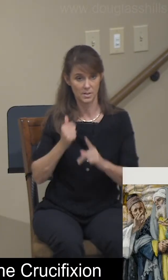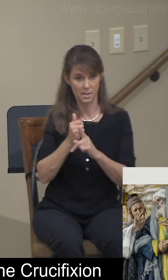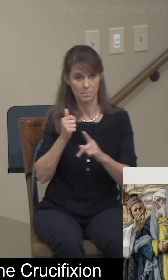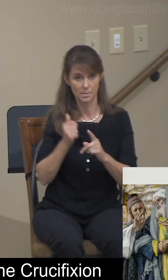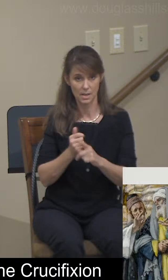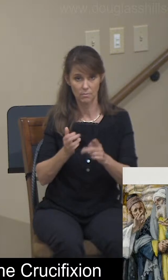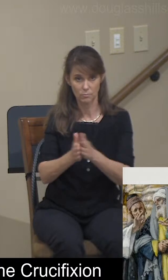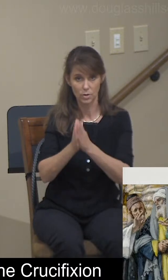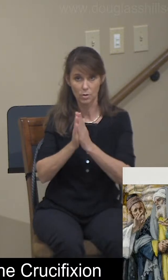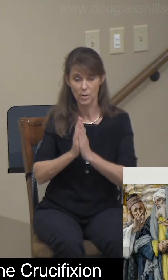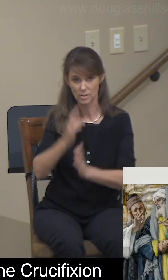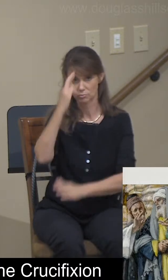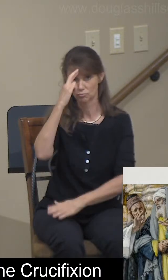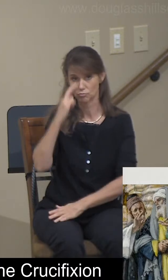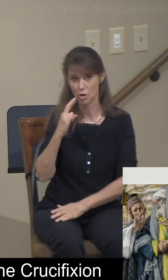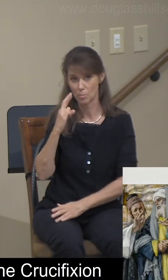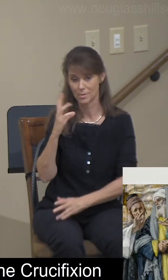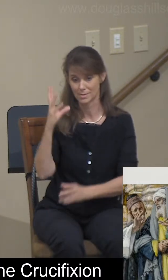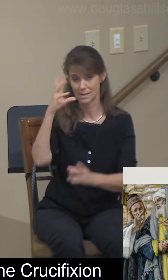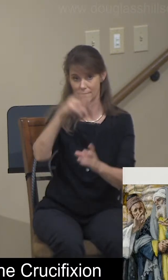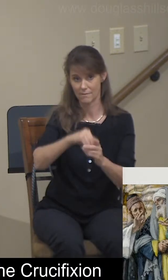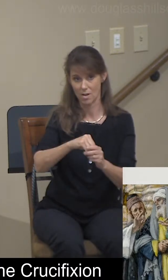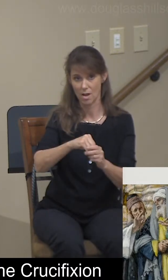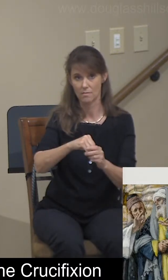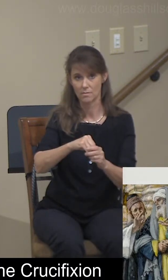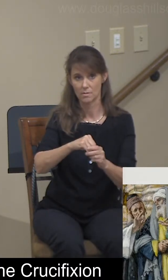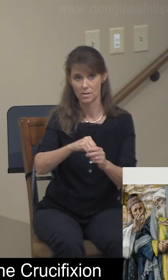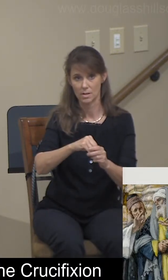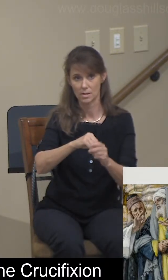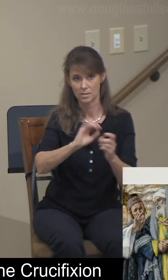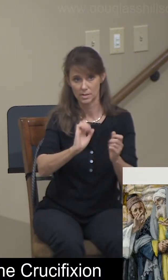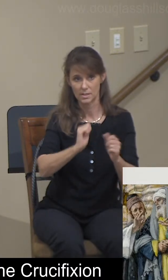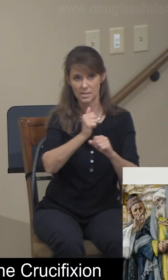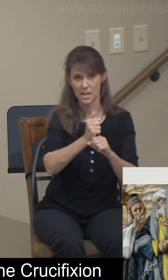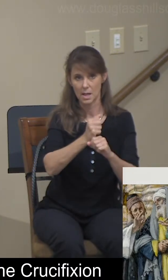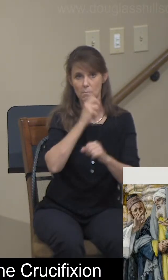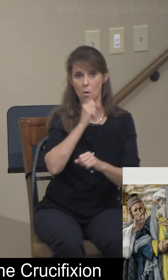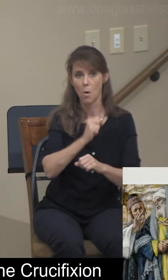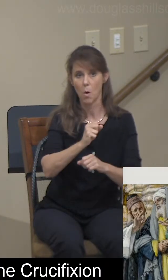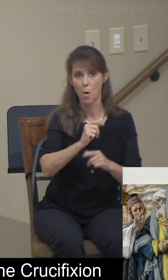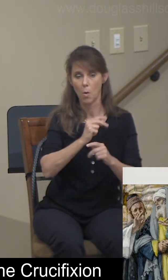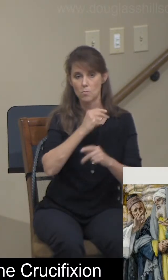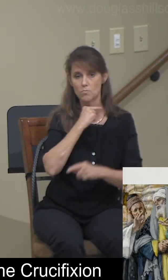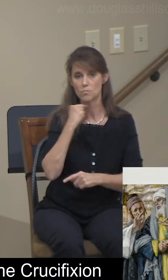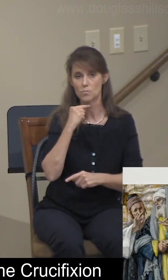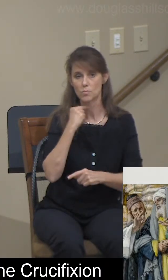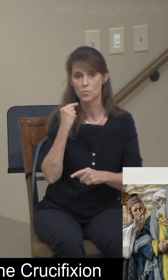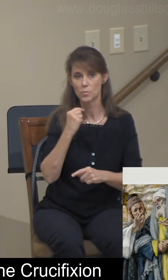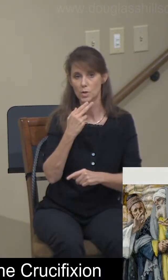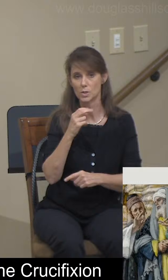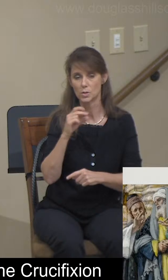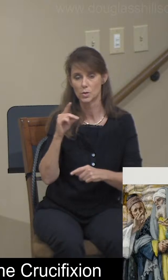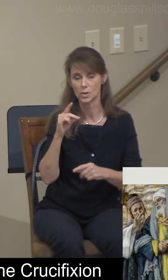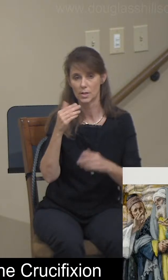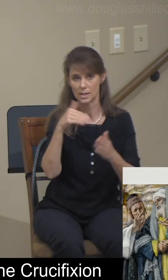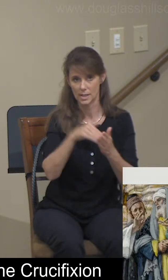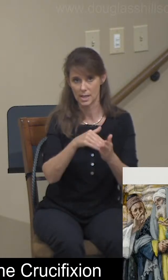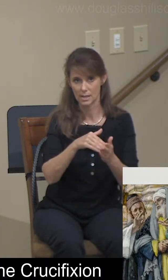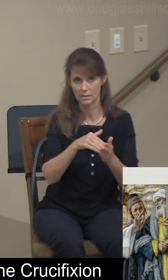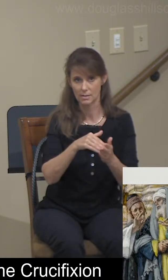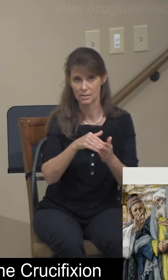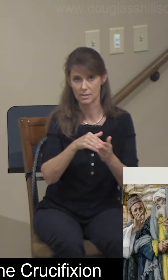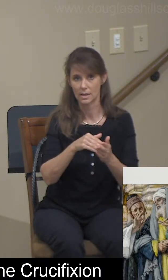the Romans to intervene and end the dynasty to restore the old priesthood, and even open the gates actually to Jerusalem to let the Romans